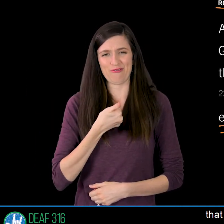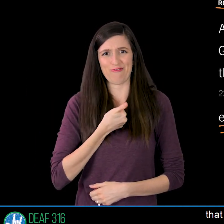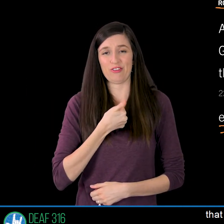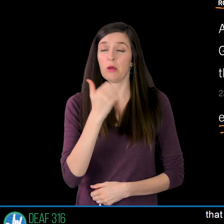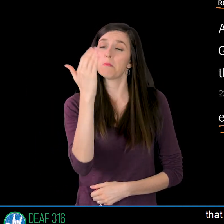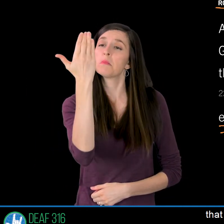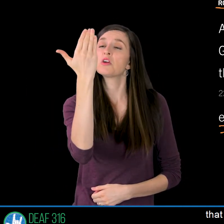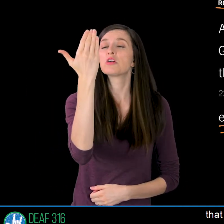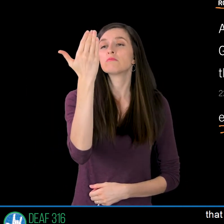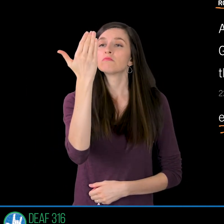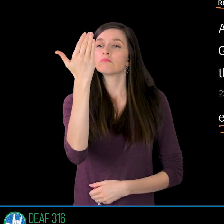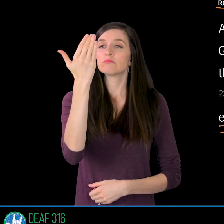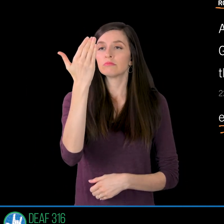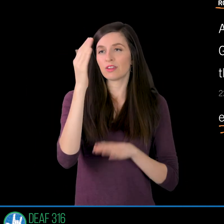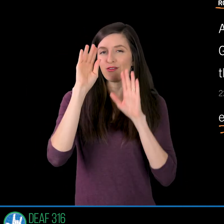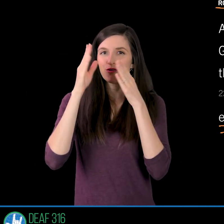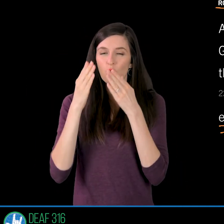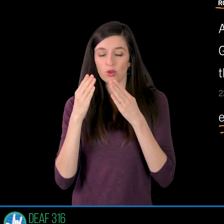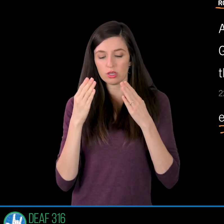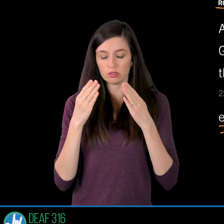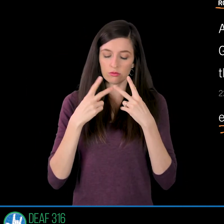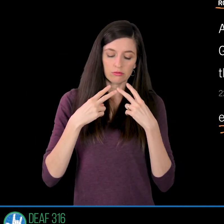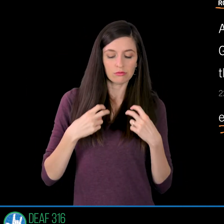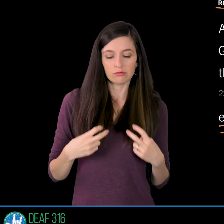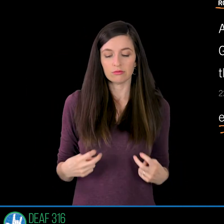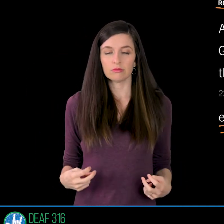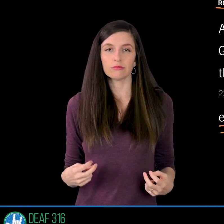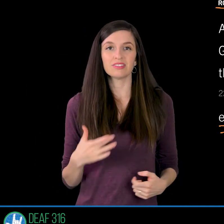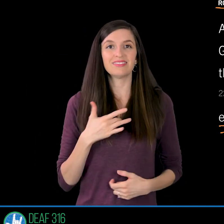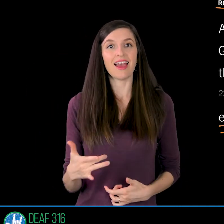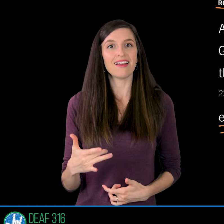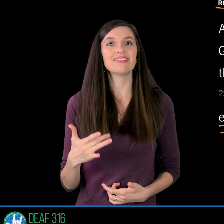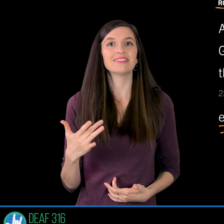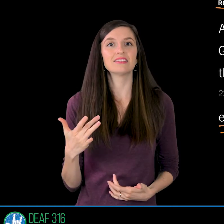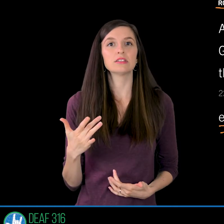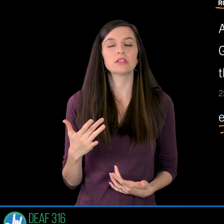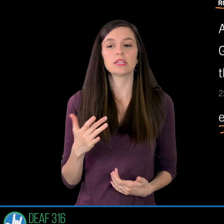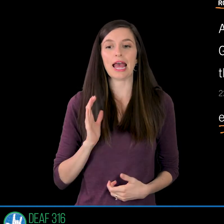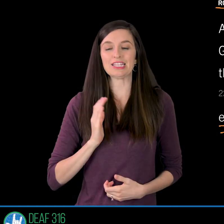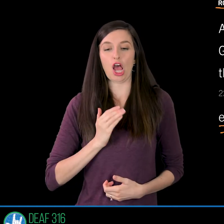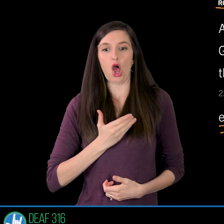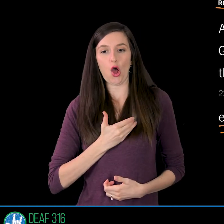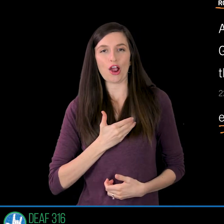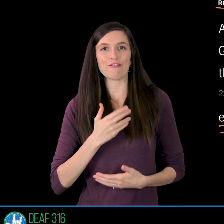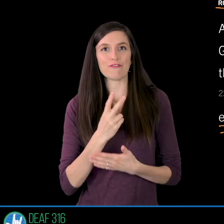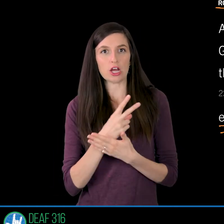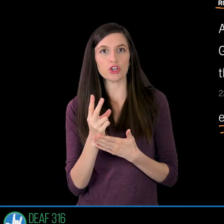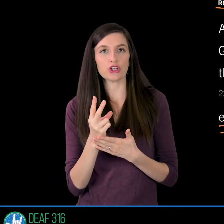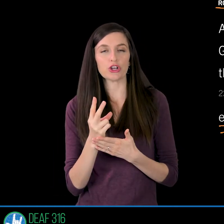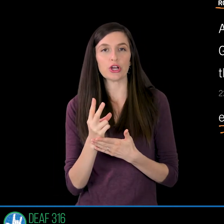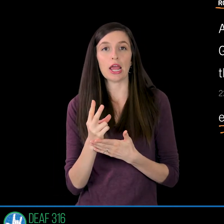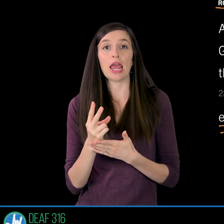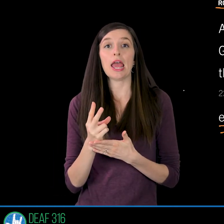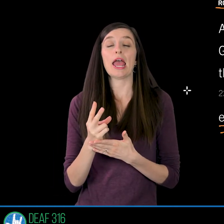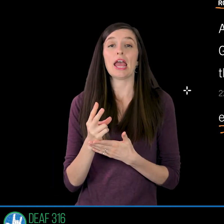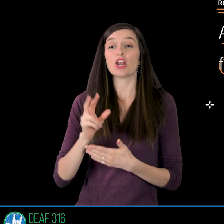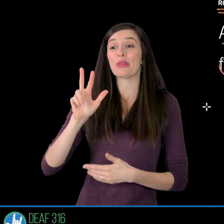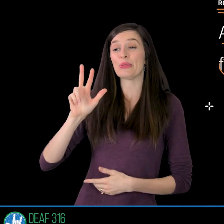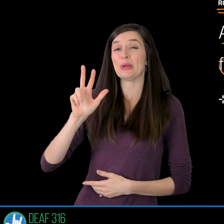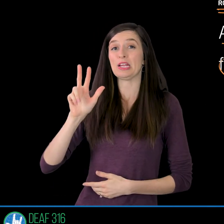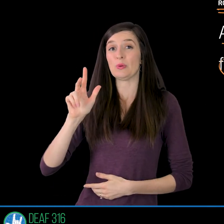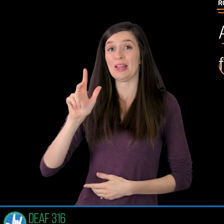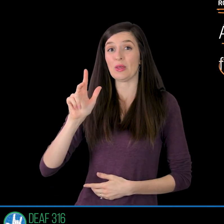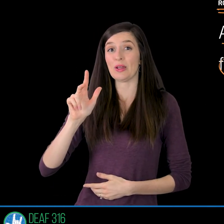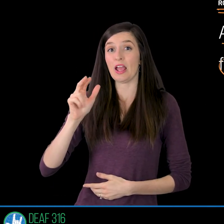exalted so much. So that's the essence of sin and the essence of our failure. And according